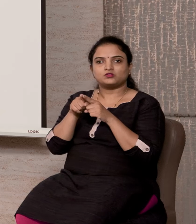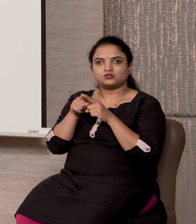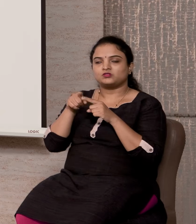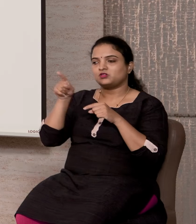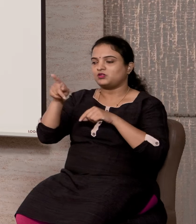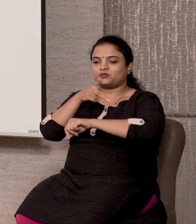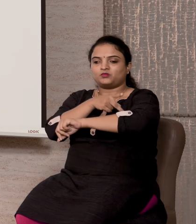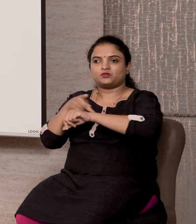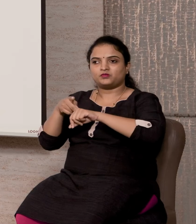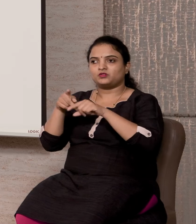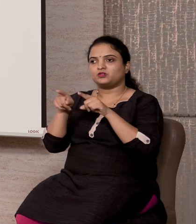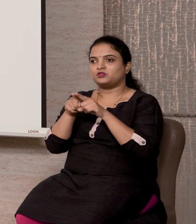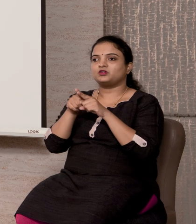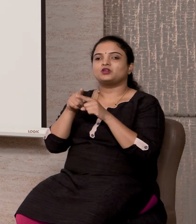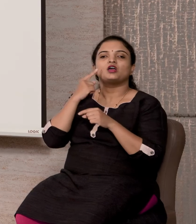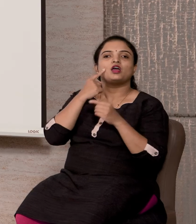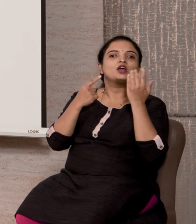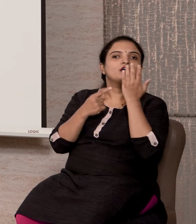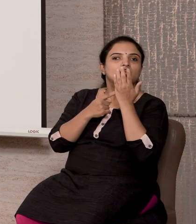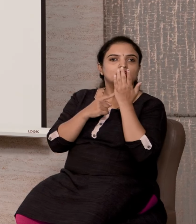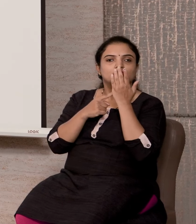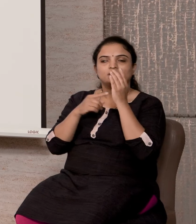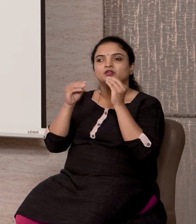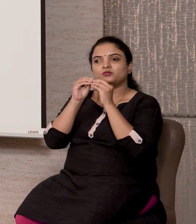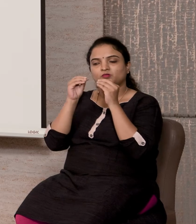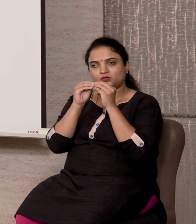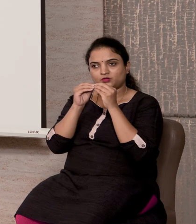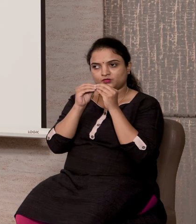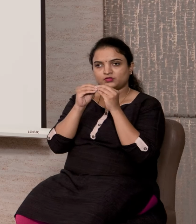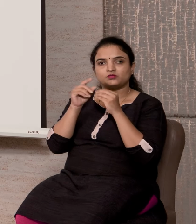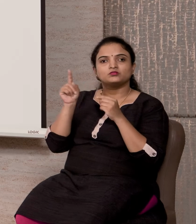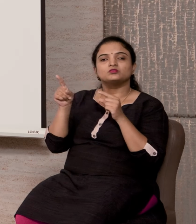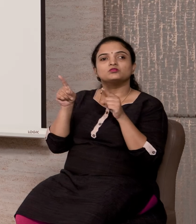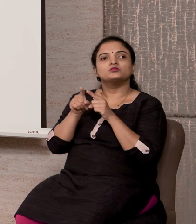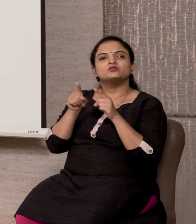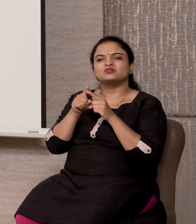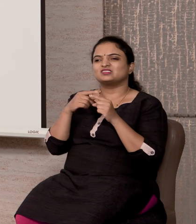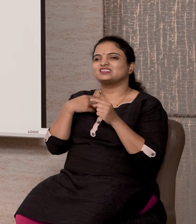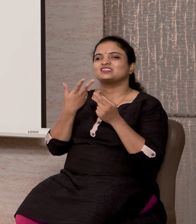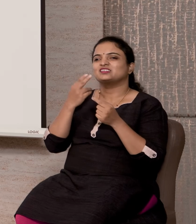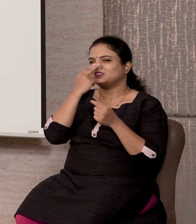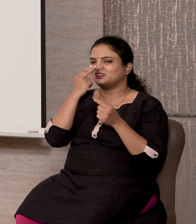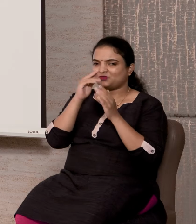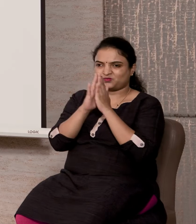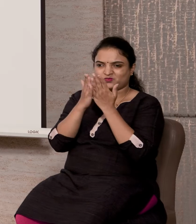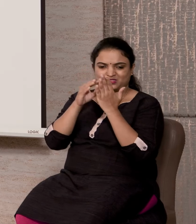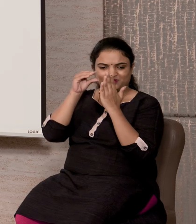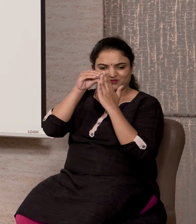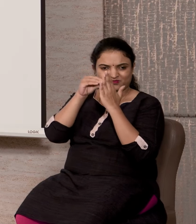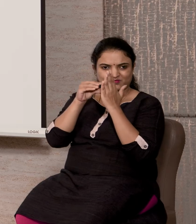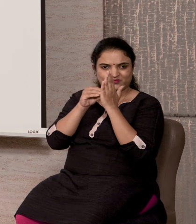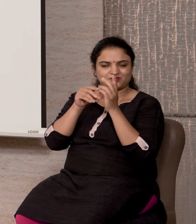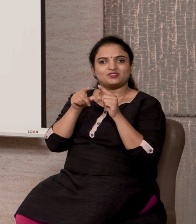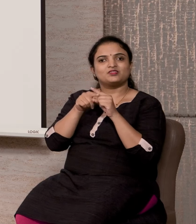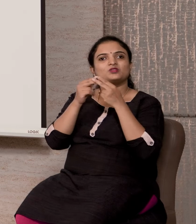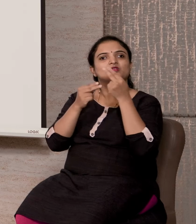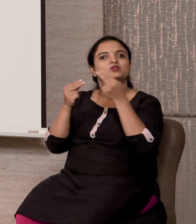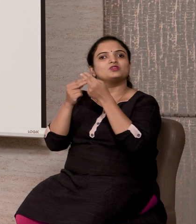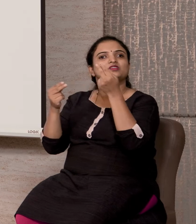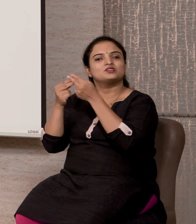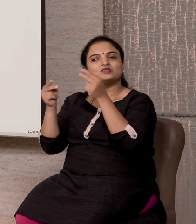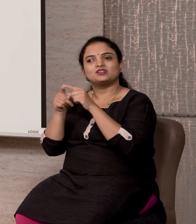professional comic designer who is at IIT Bombay. So they were telling, why not do some comics every week or every month and release this in the public